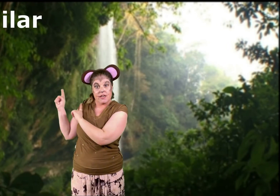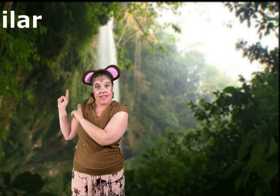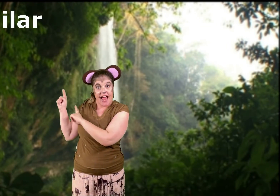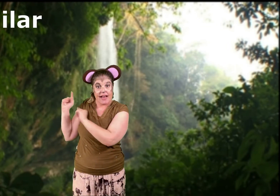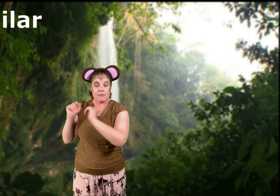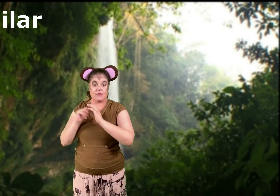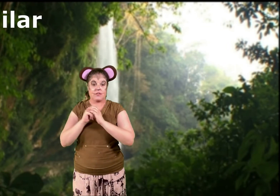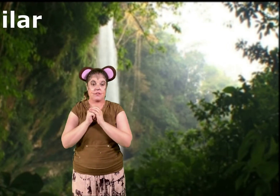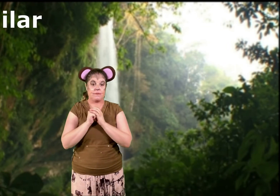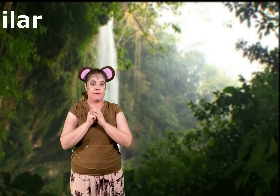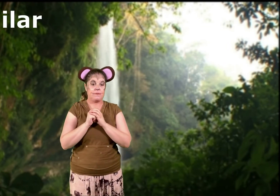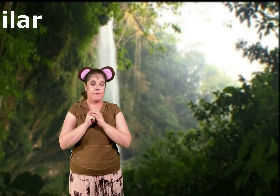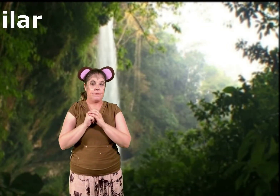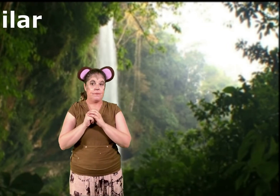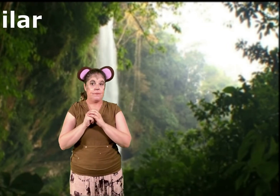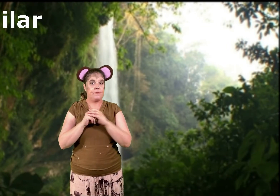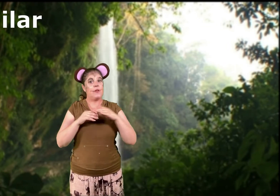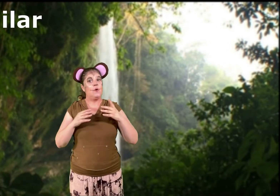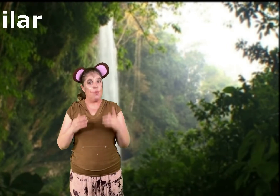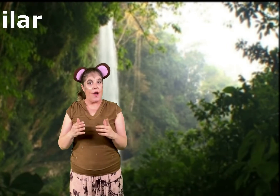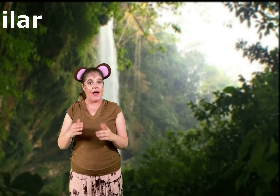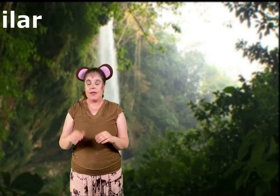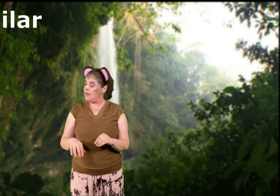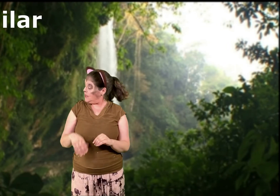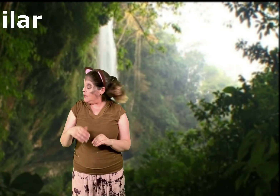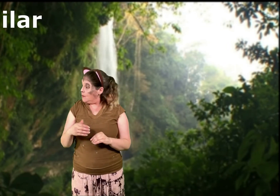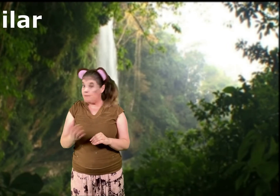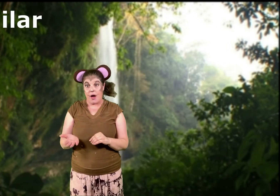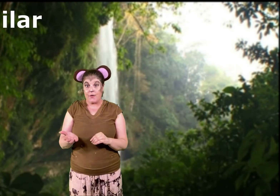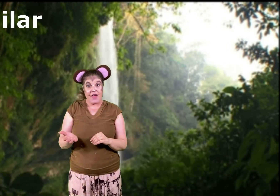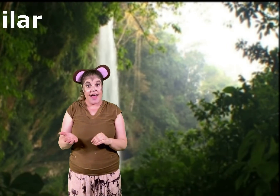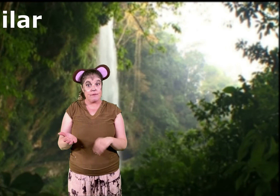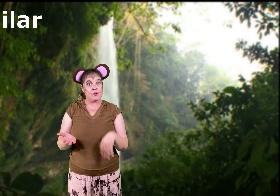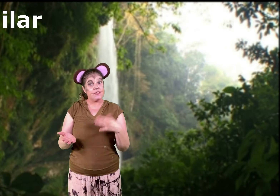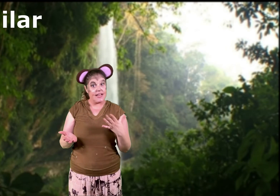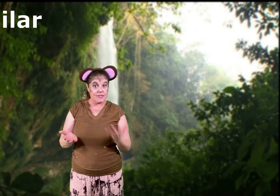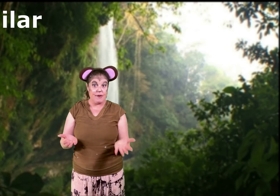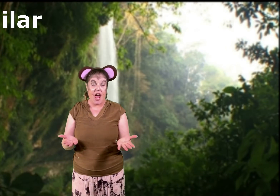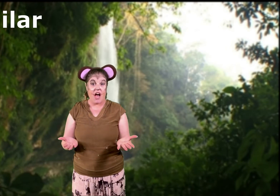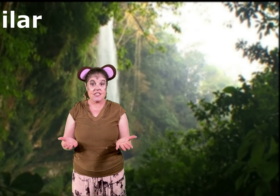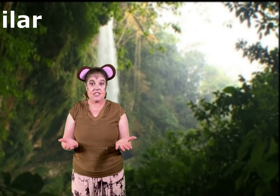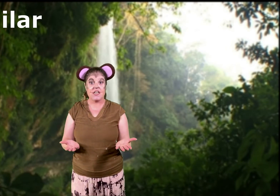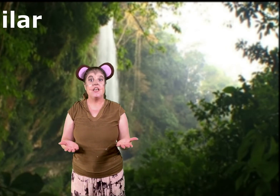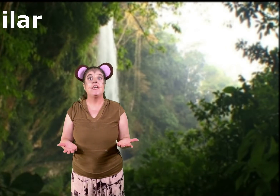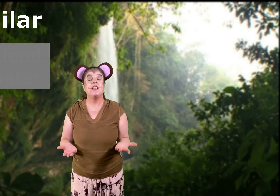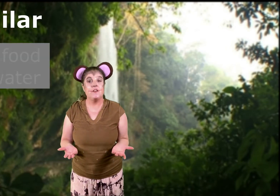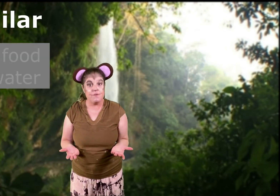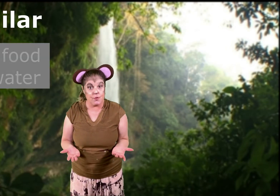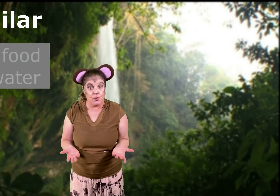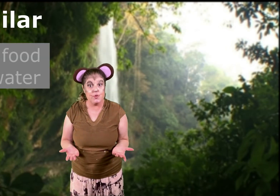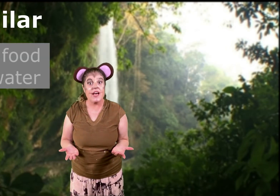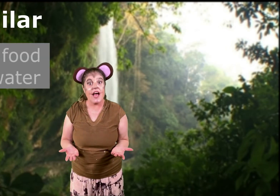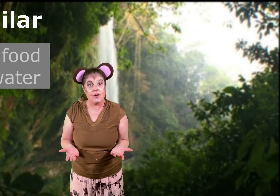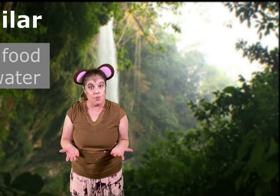to animals. Well, both animals and plants need food and